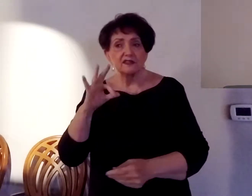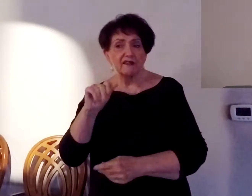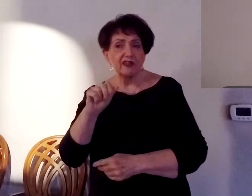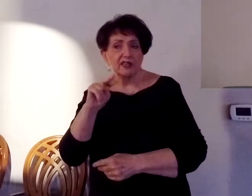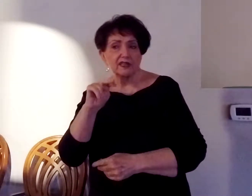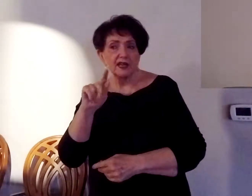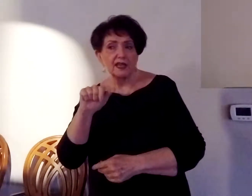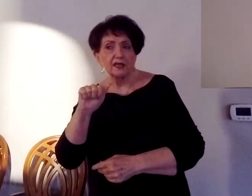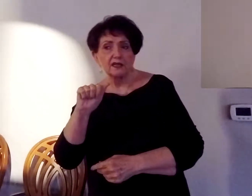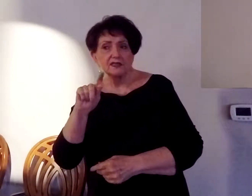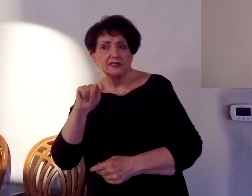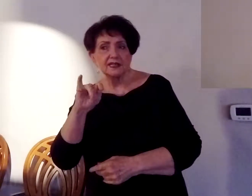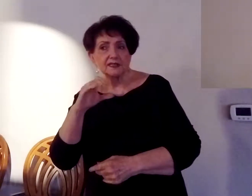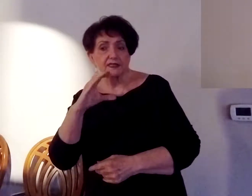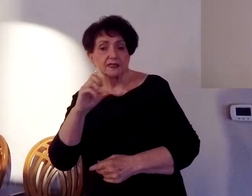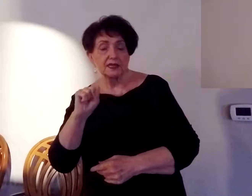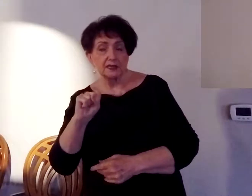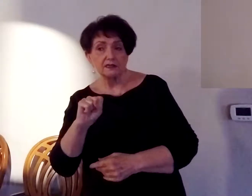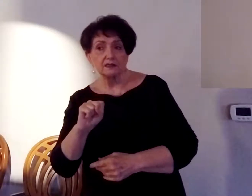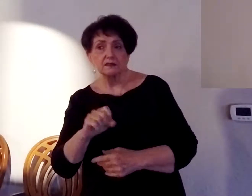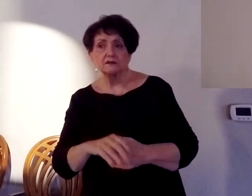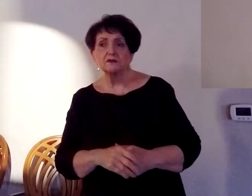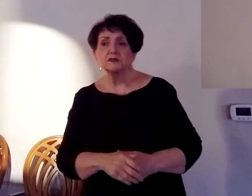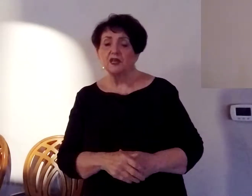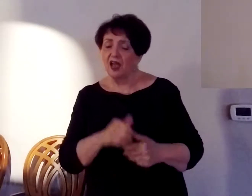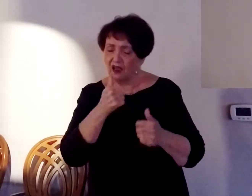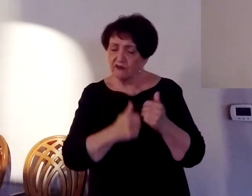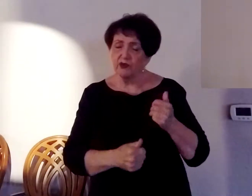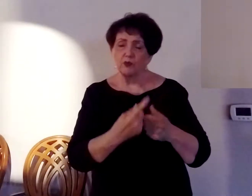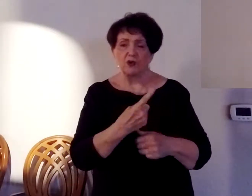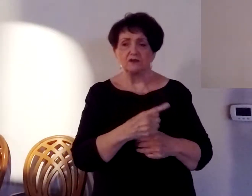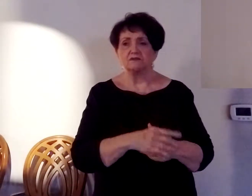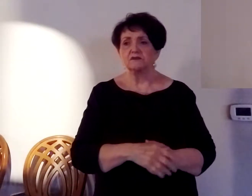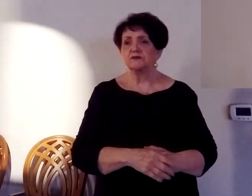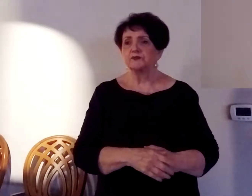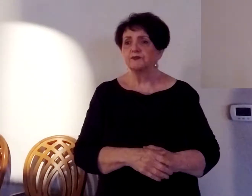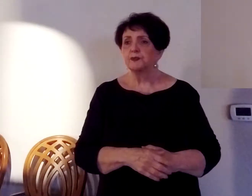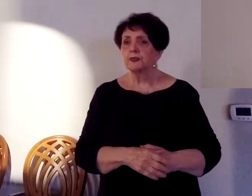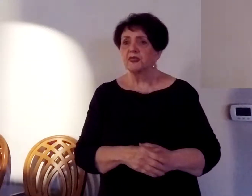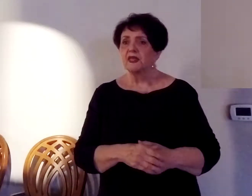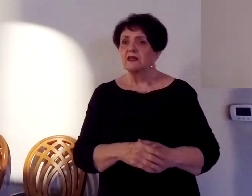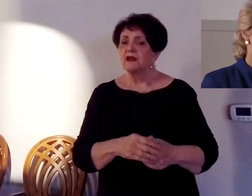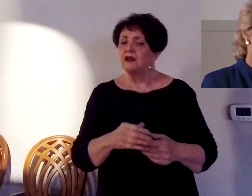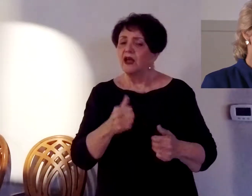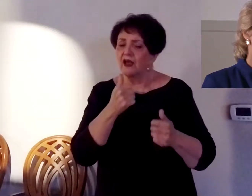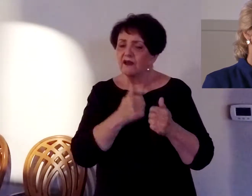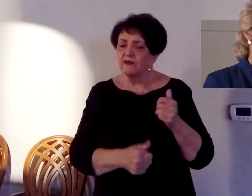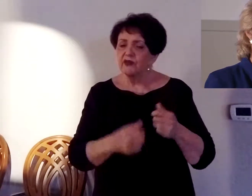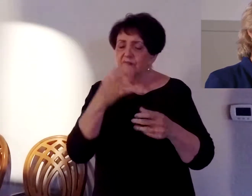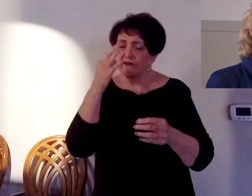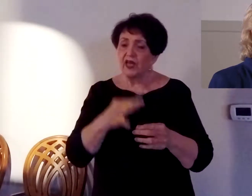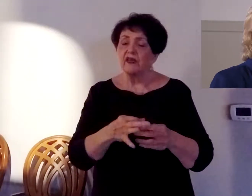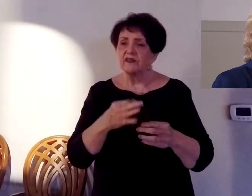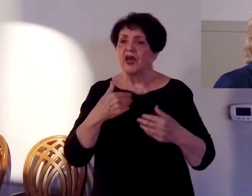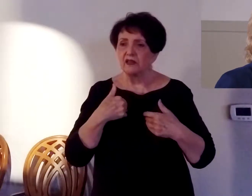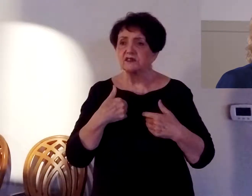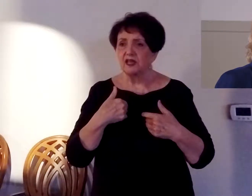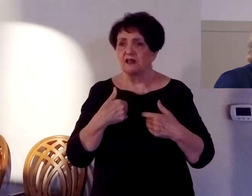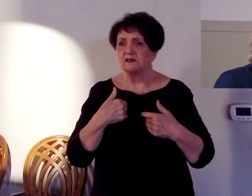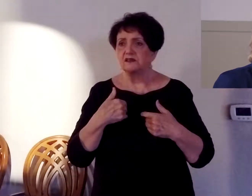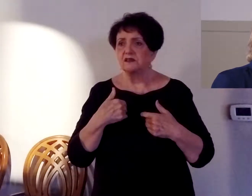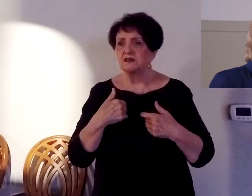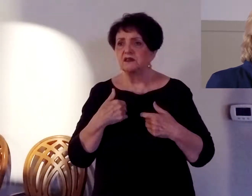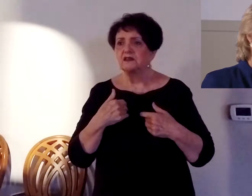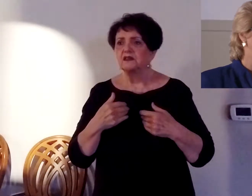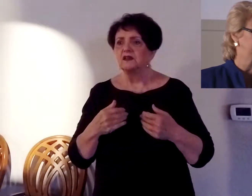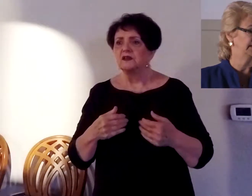and we can point to every faith tradition and every point of view. And so the first thing we have to do is